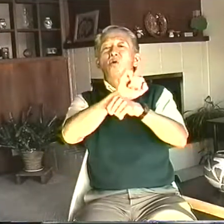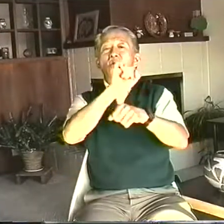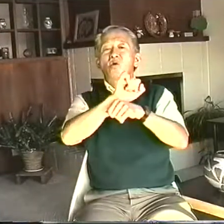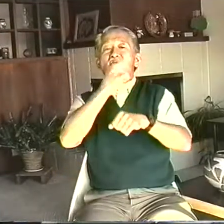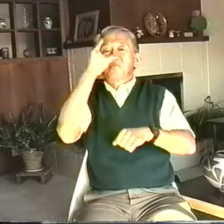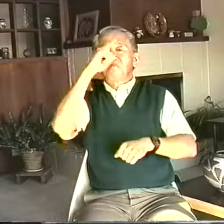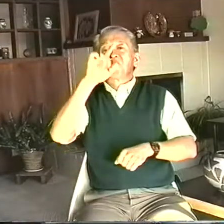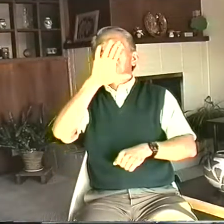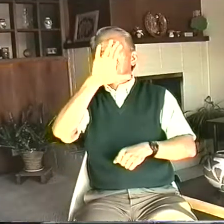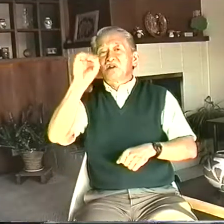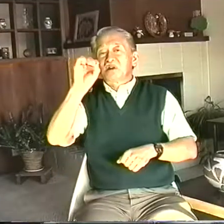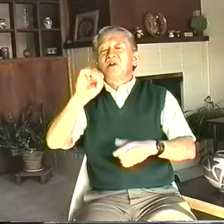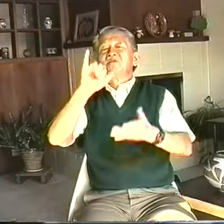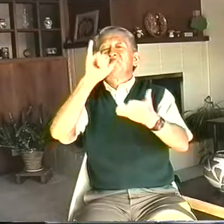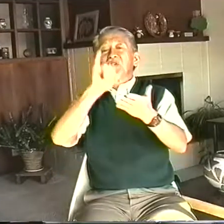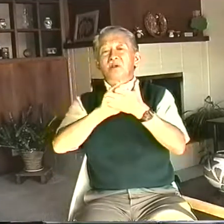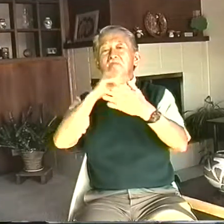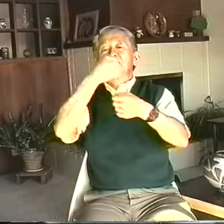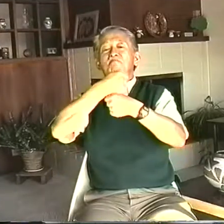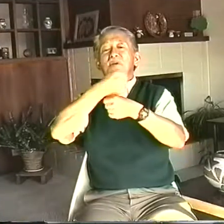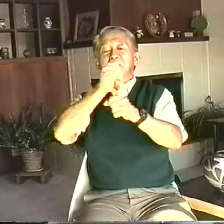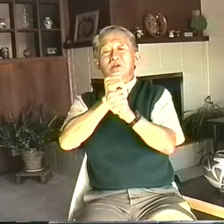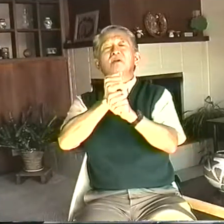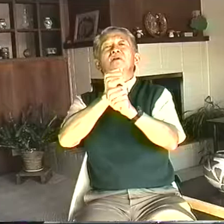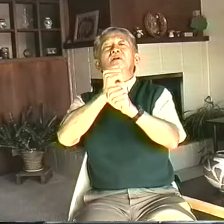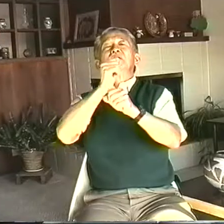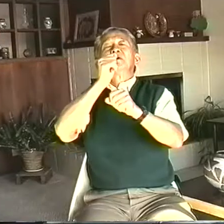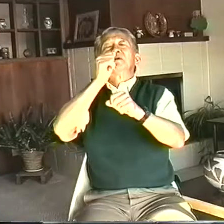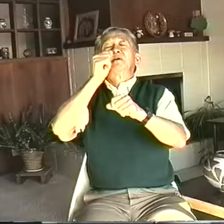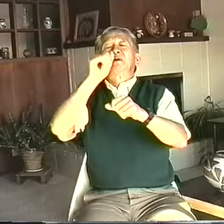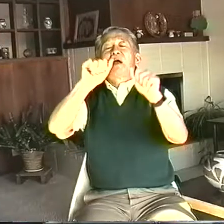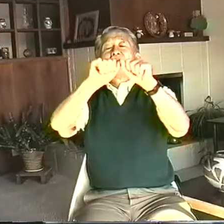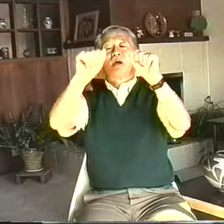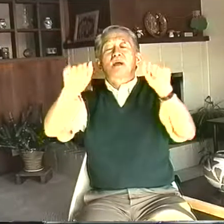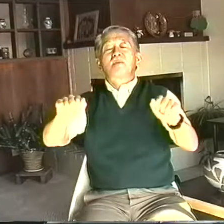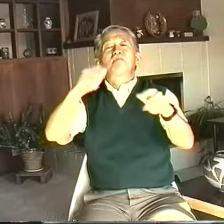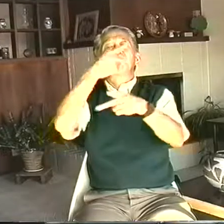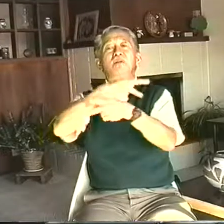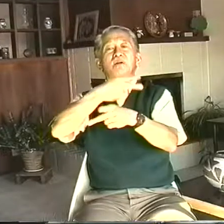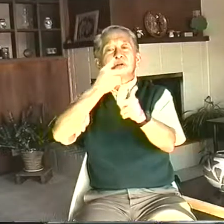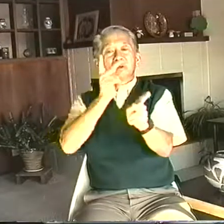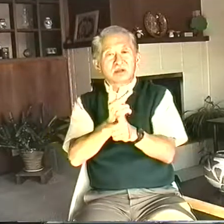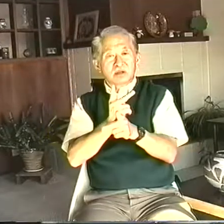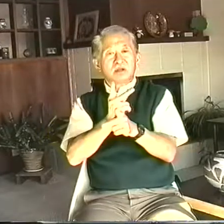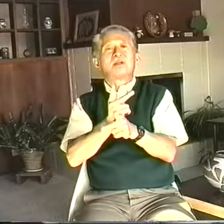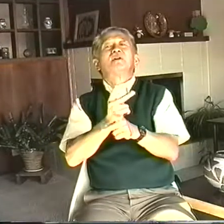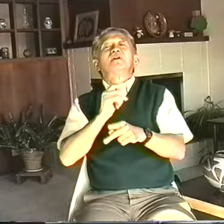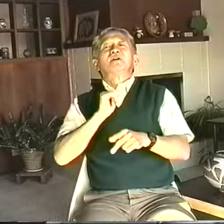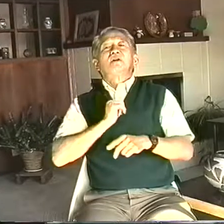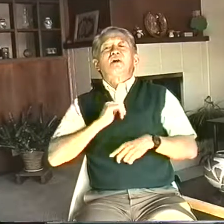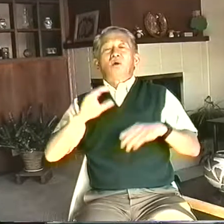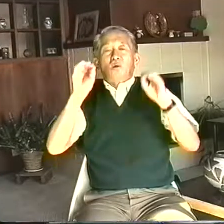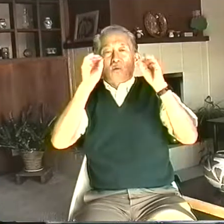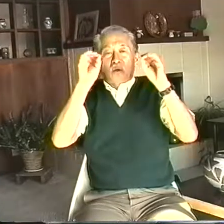class. I then went to work for a company that manufactured architectural